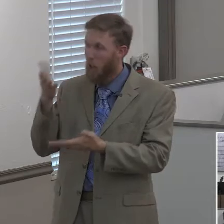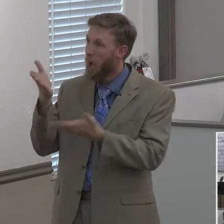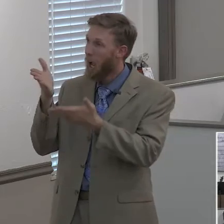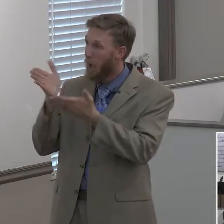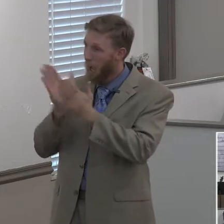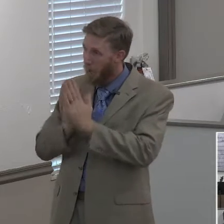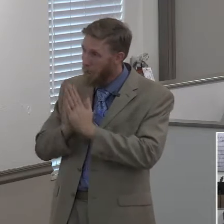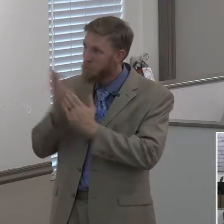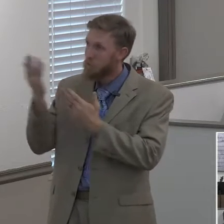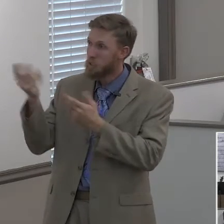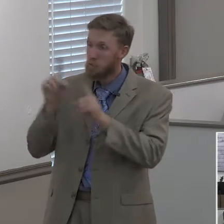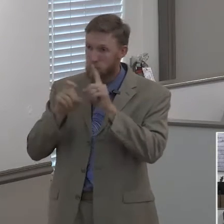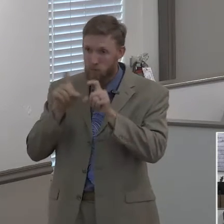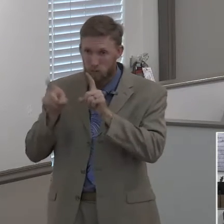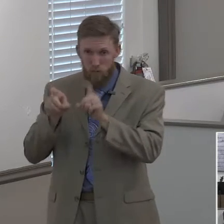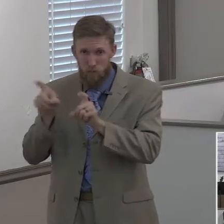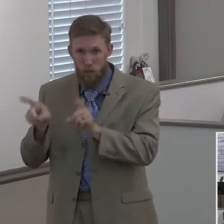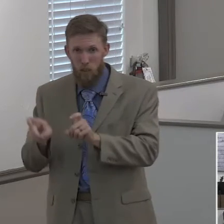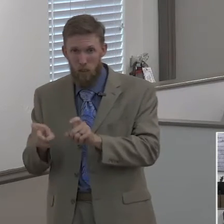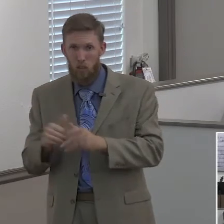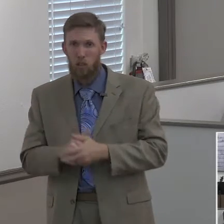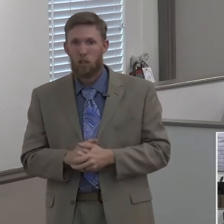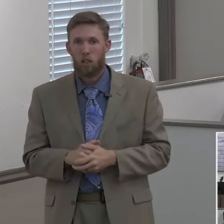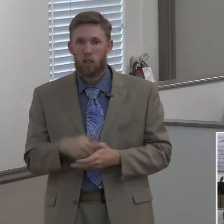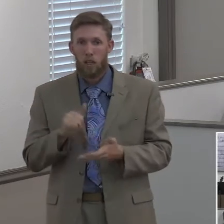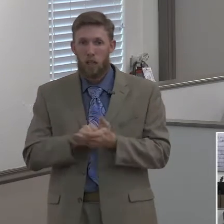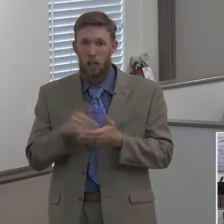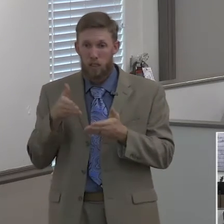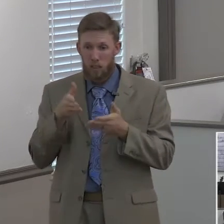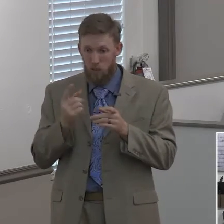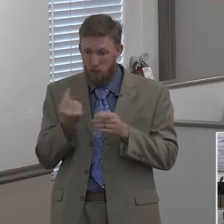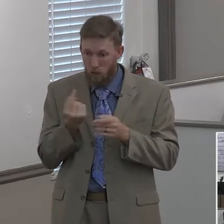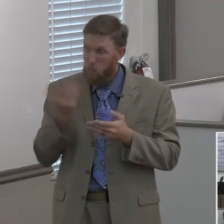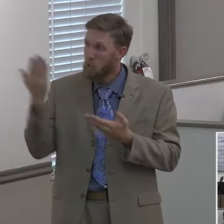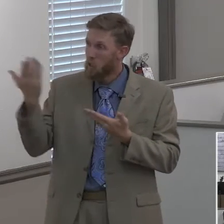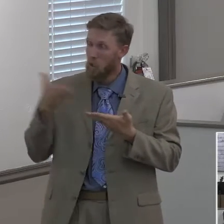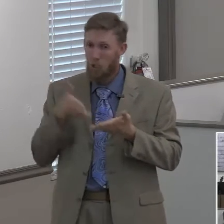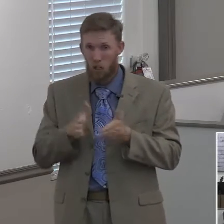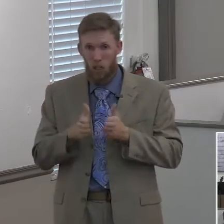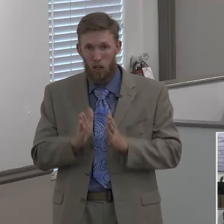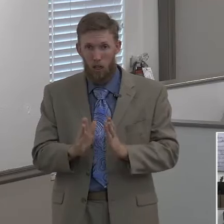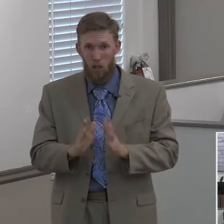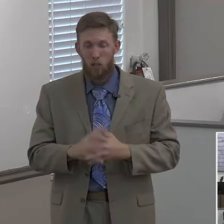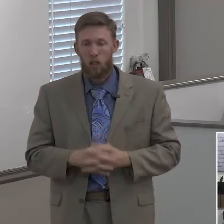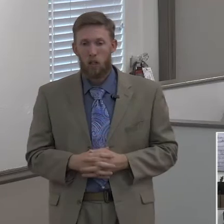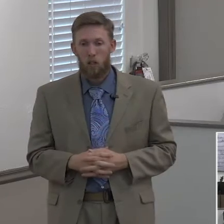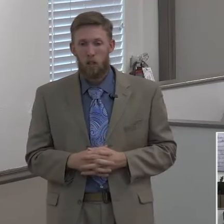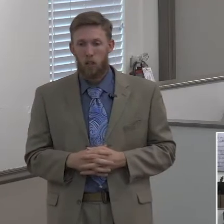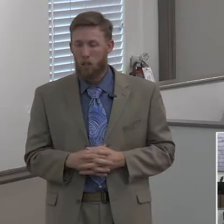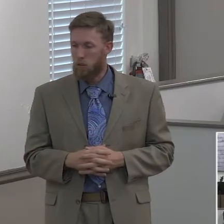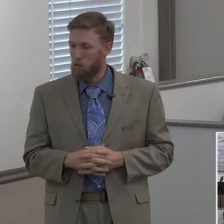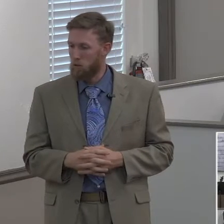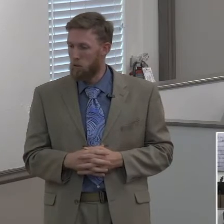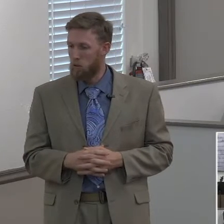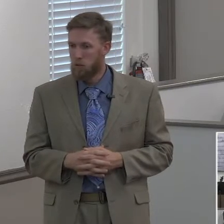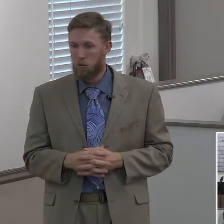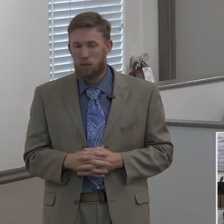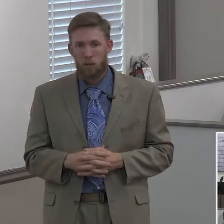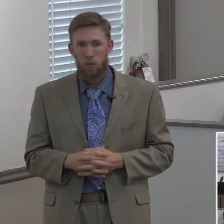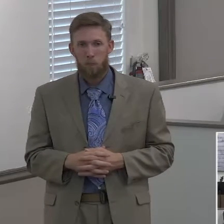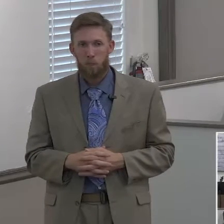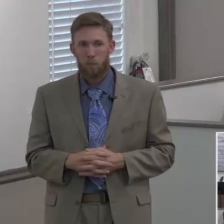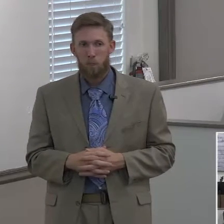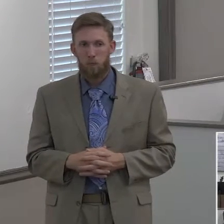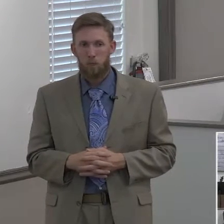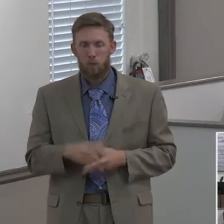questions. So one of the tools that He's given us. You know, there are examples